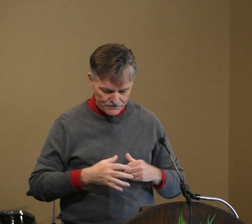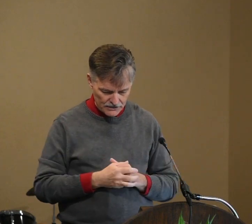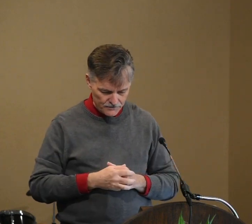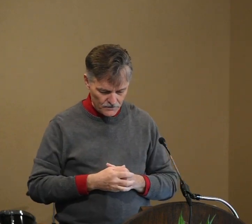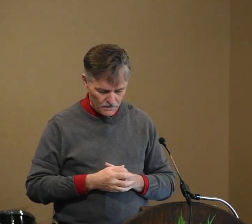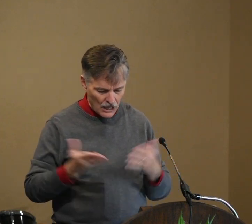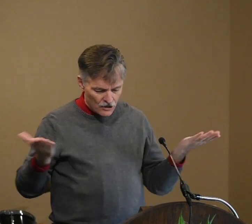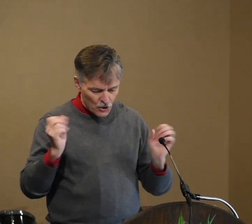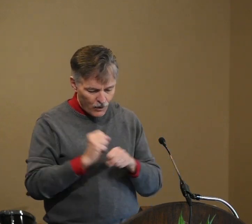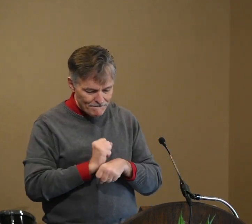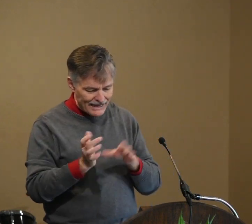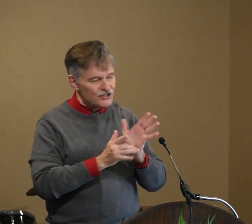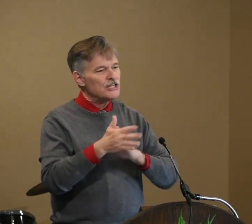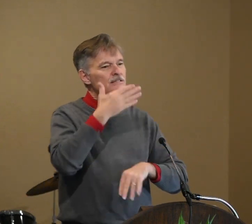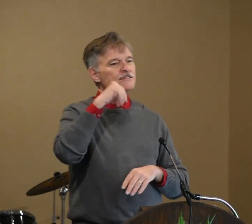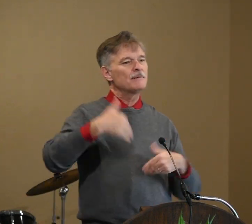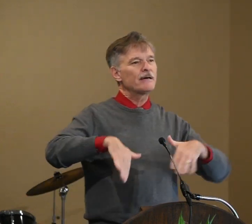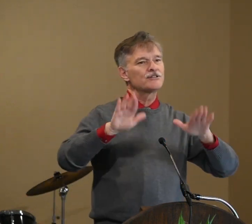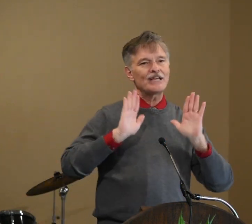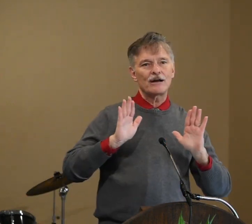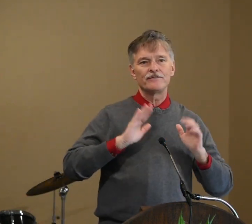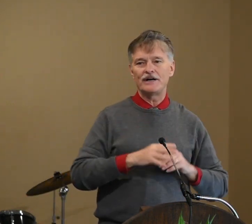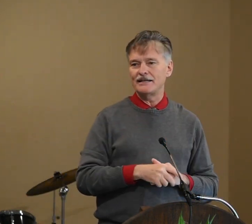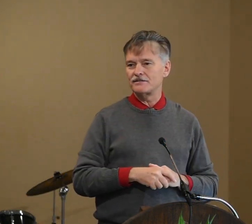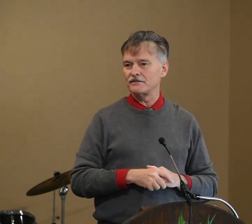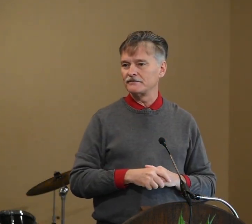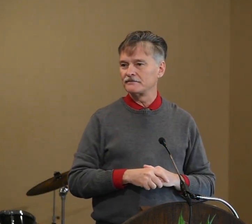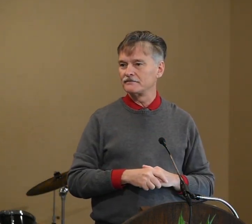accepted. So what made Jesus the better sacrifice